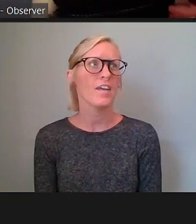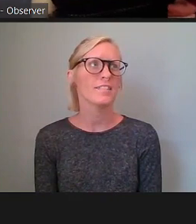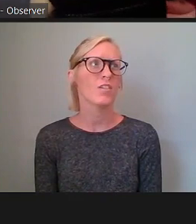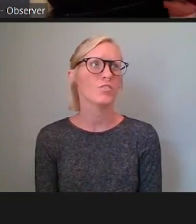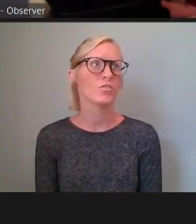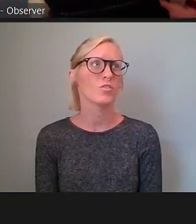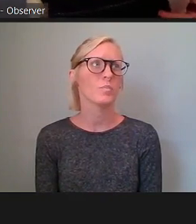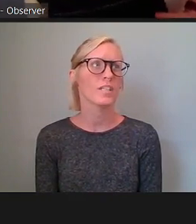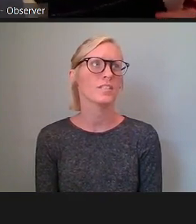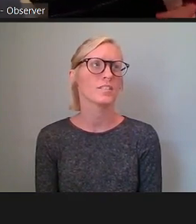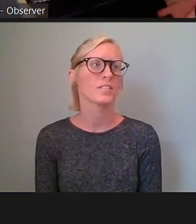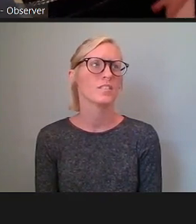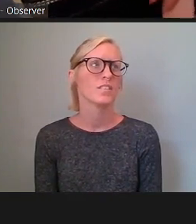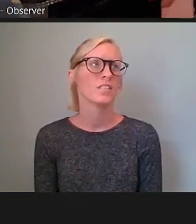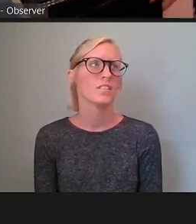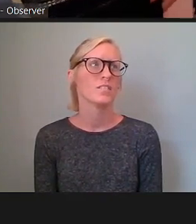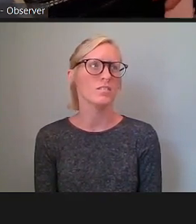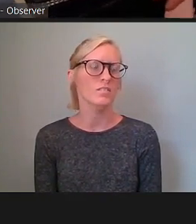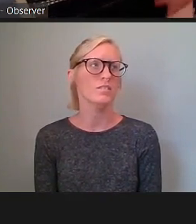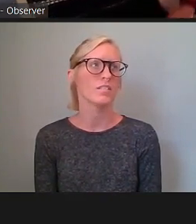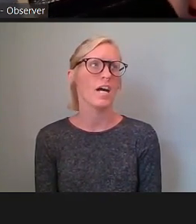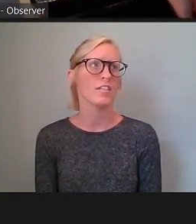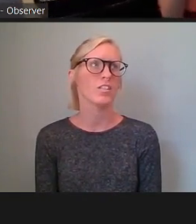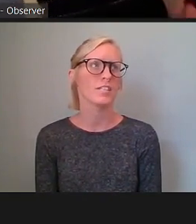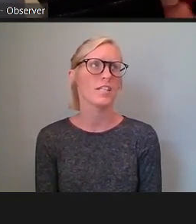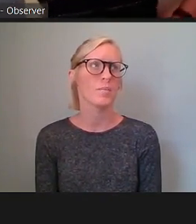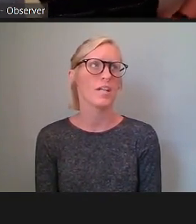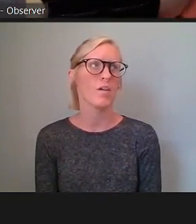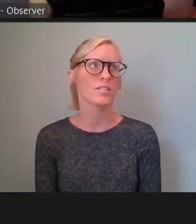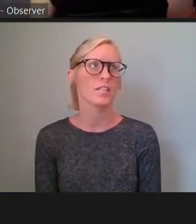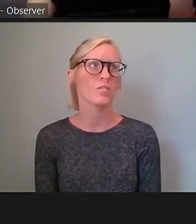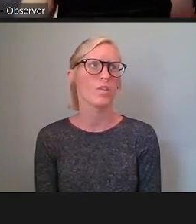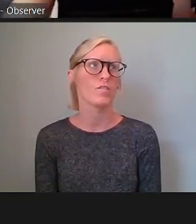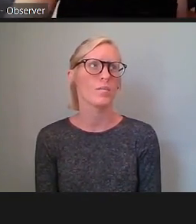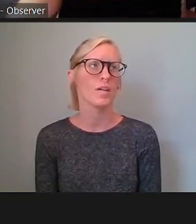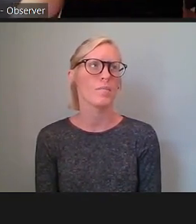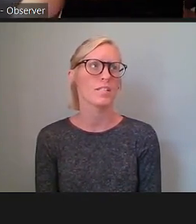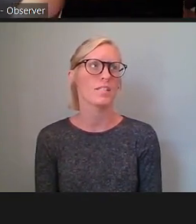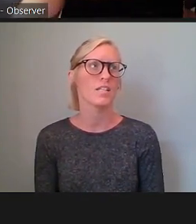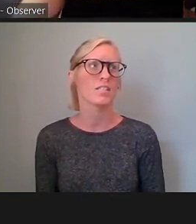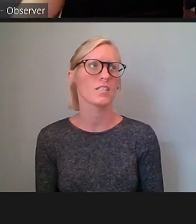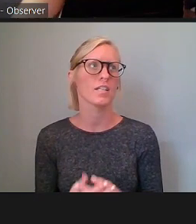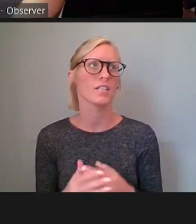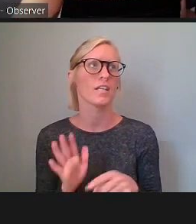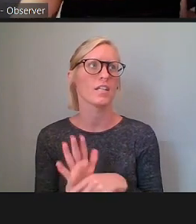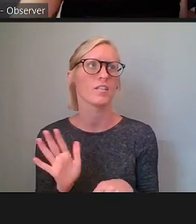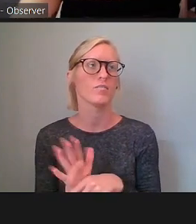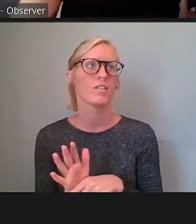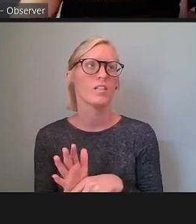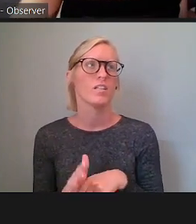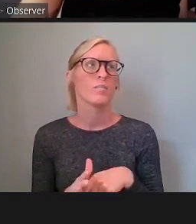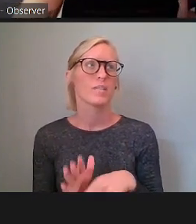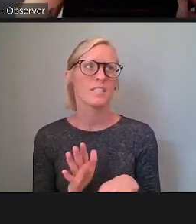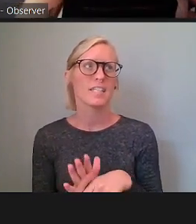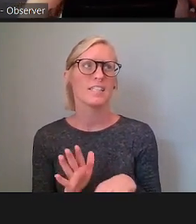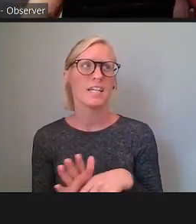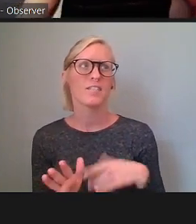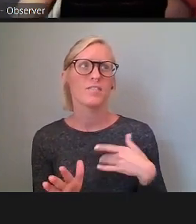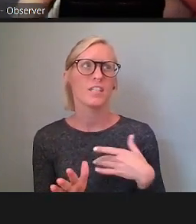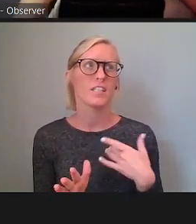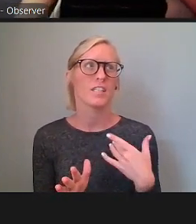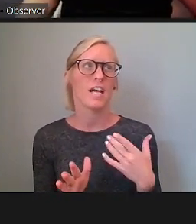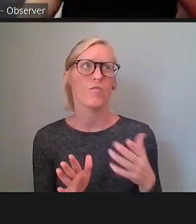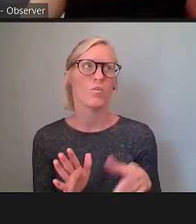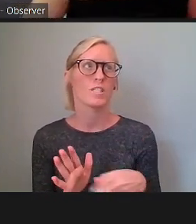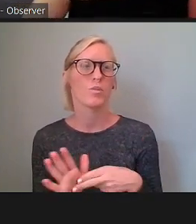Yeah, I had that down too, because I looked it up, and that was like one of them that made sense, like a negative, because it's like a